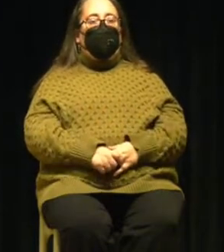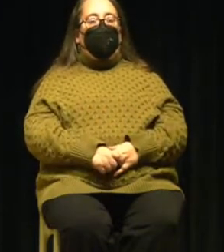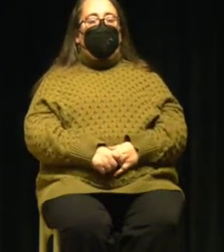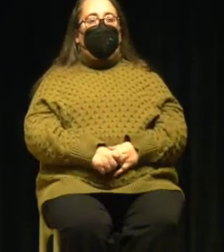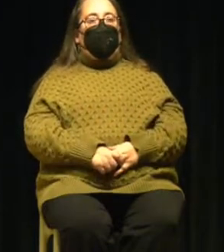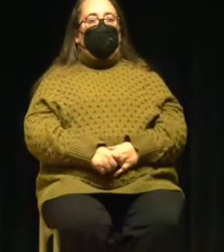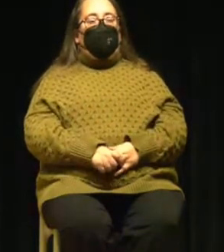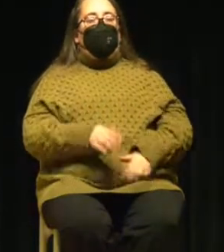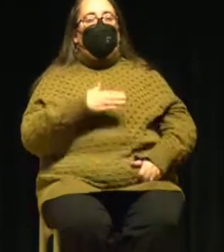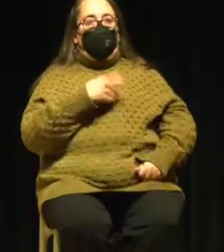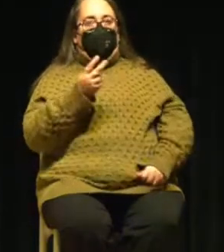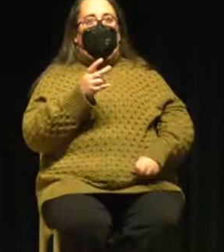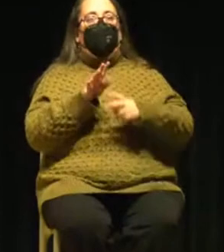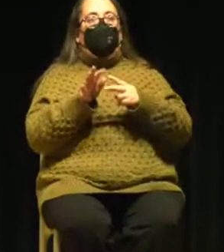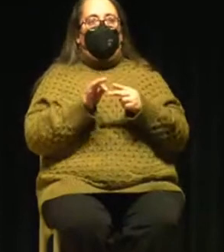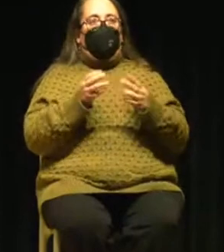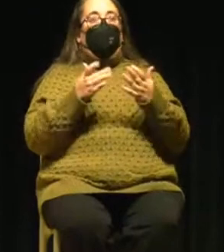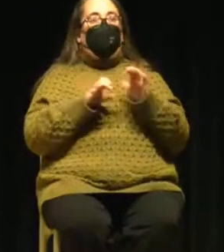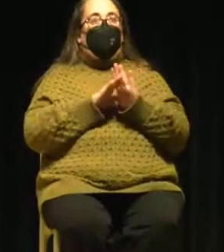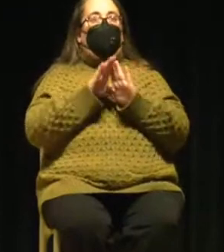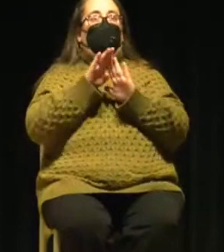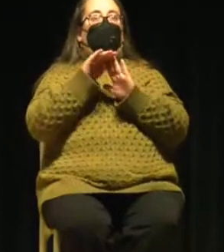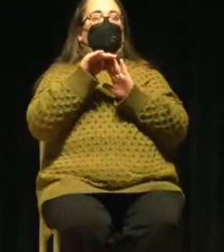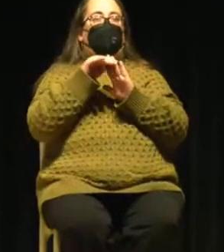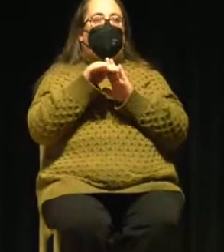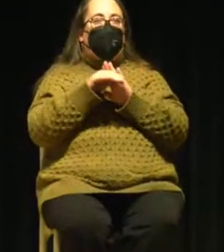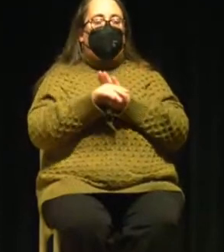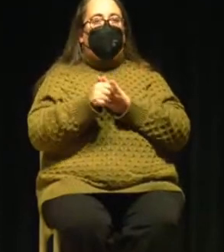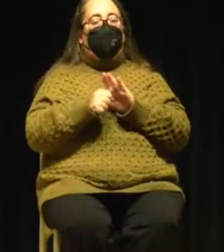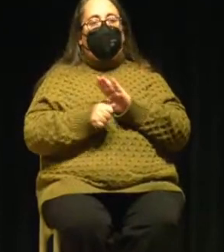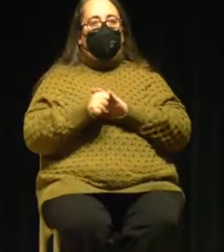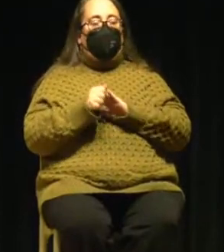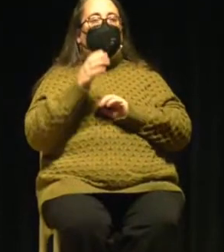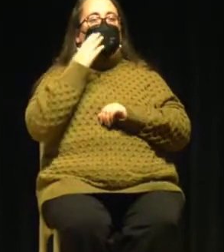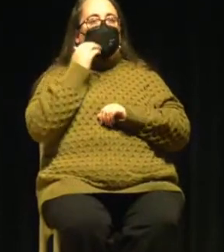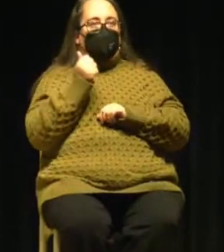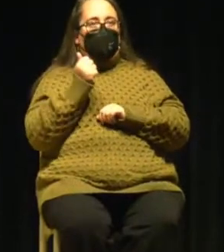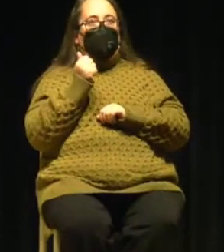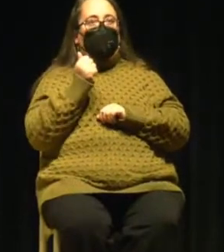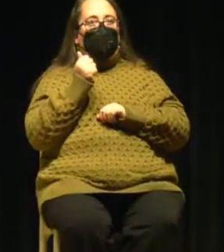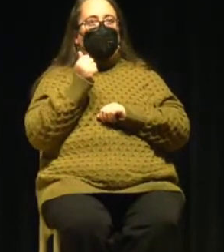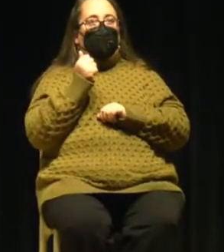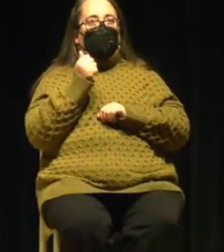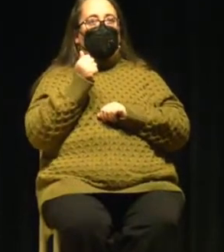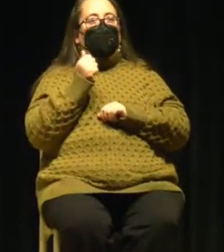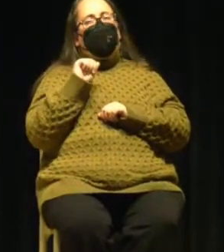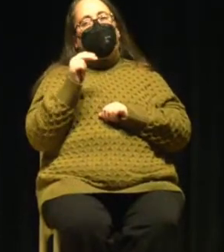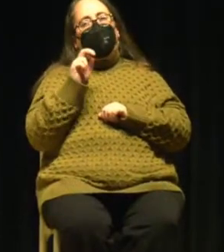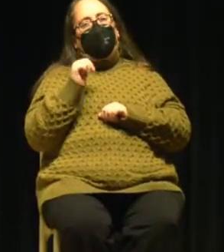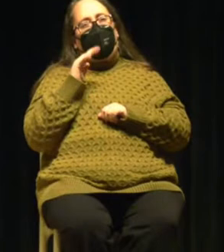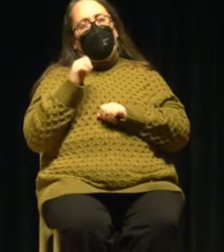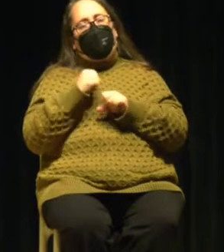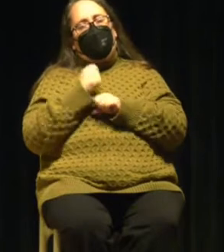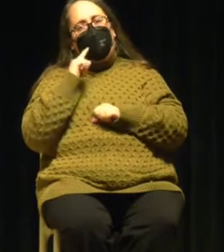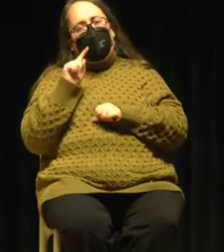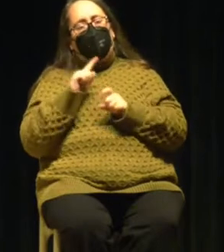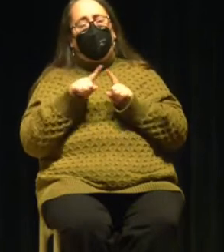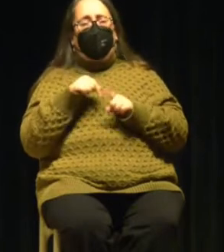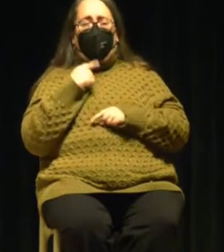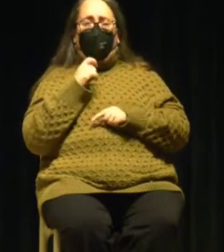I let the momentum die out and I hide because I got to tell Adnan, I would have fought for you, but I look terrible in photographs,